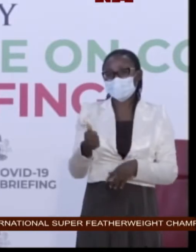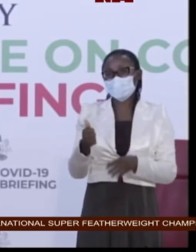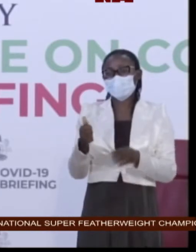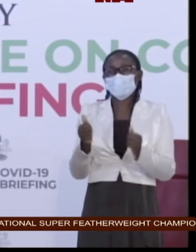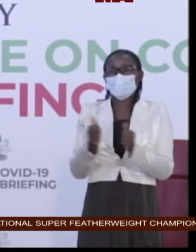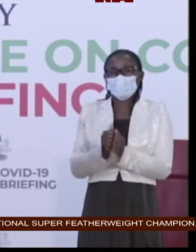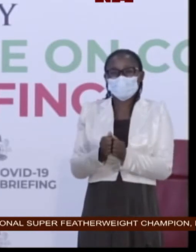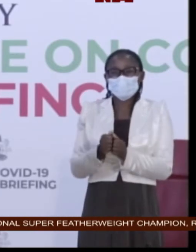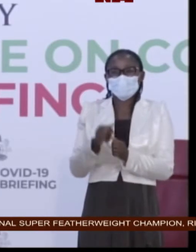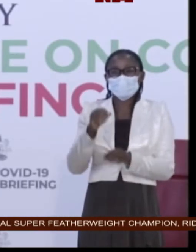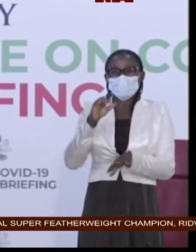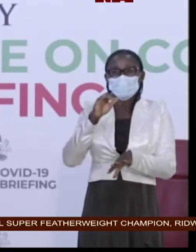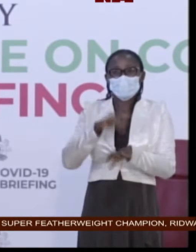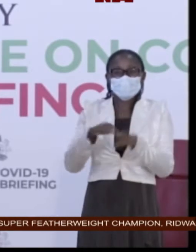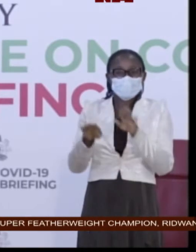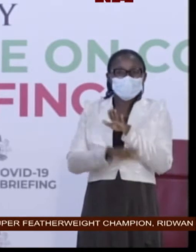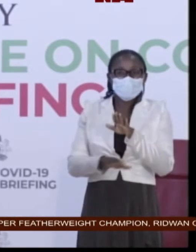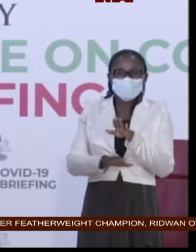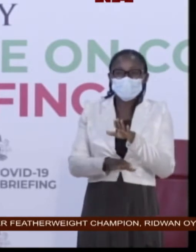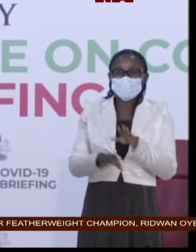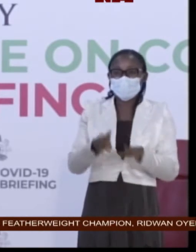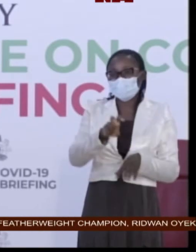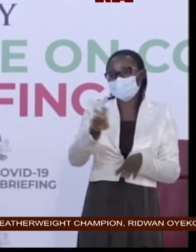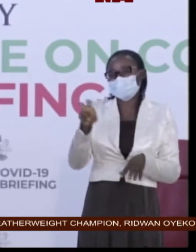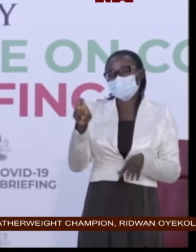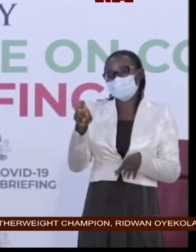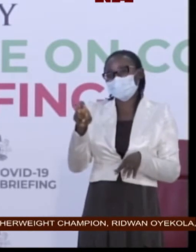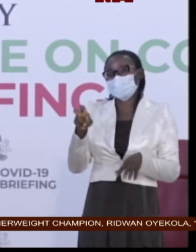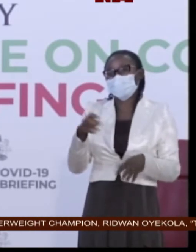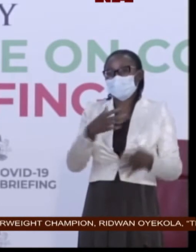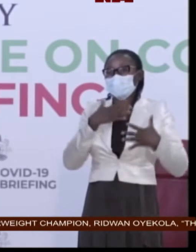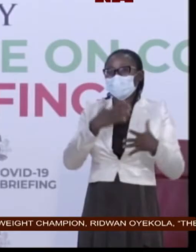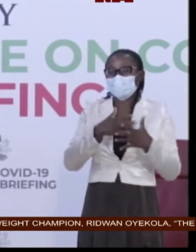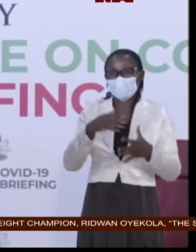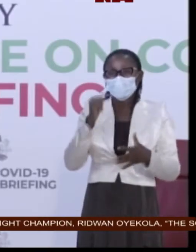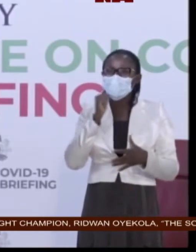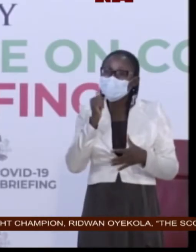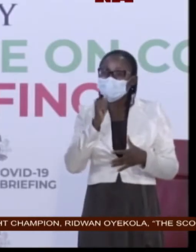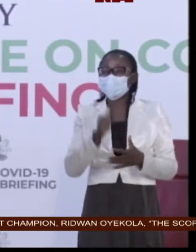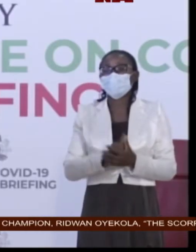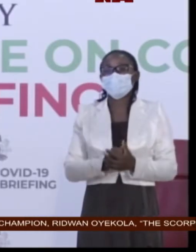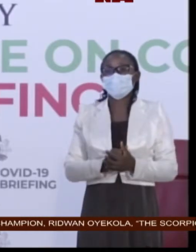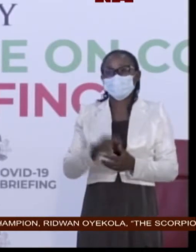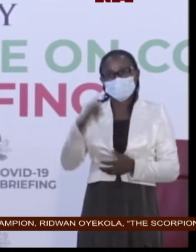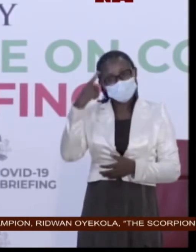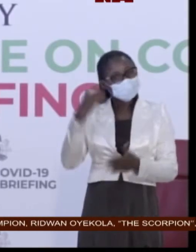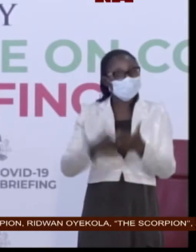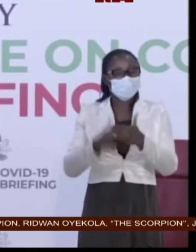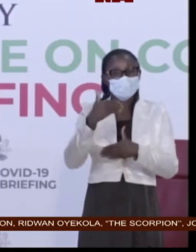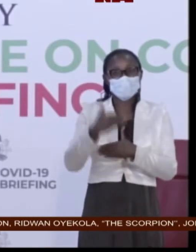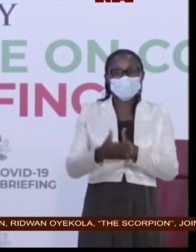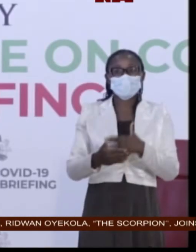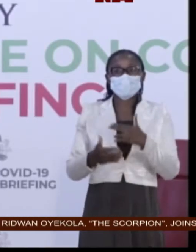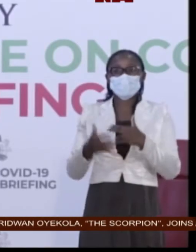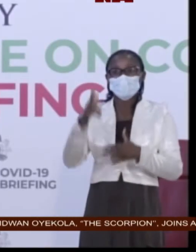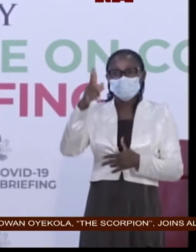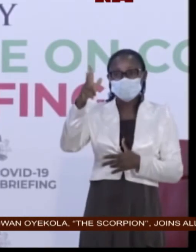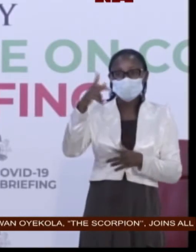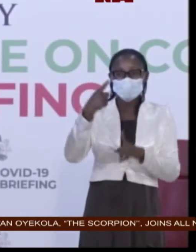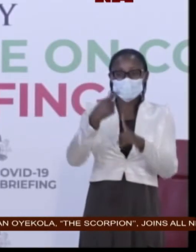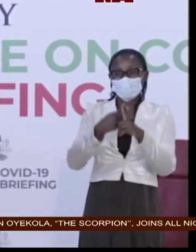at least 100 cylinders of medical oxygen daily for the next